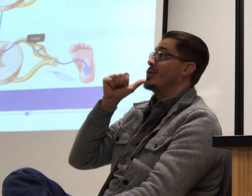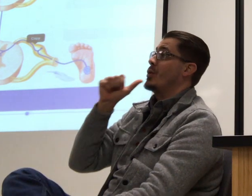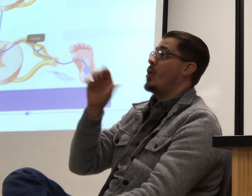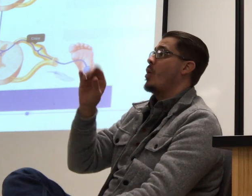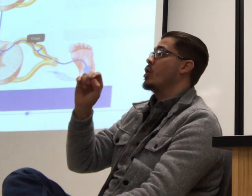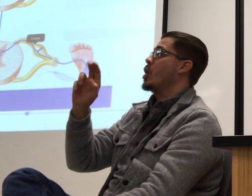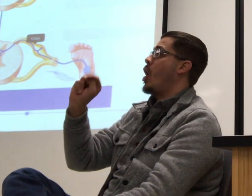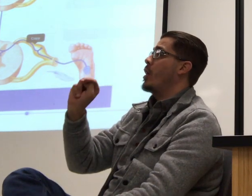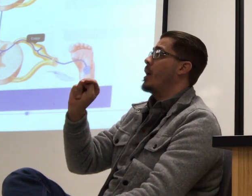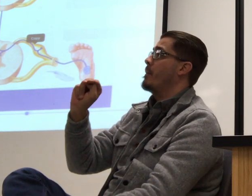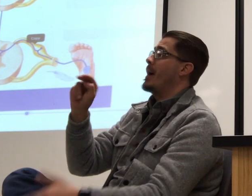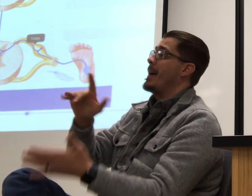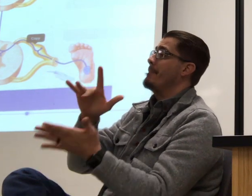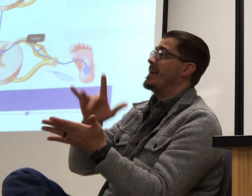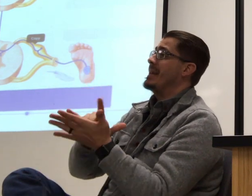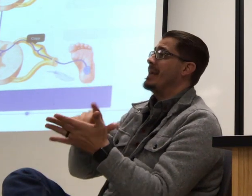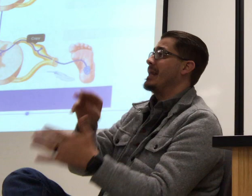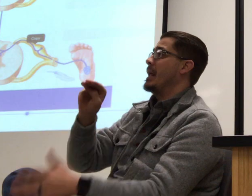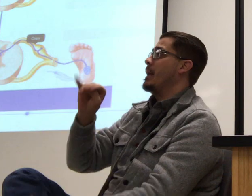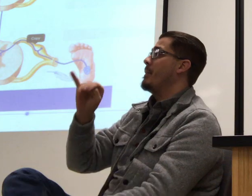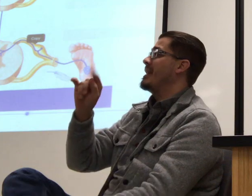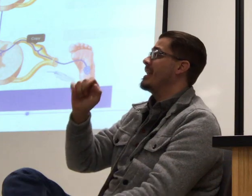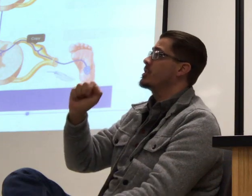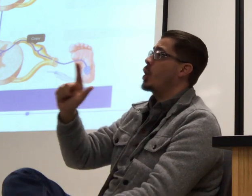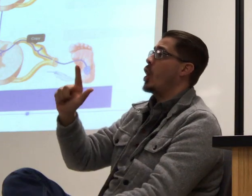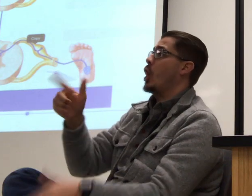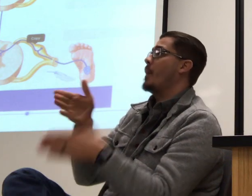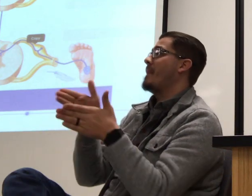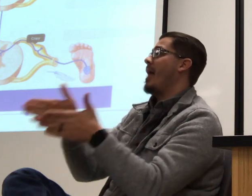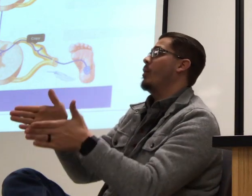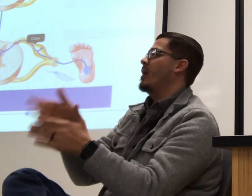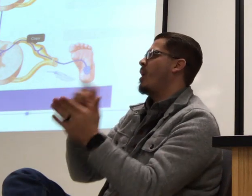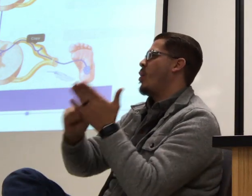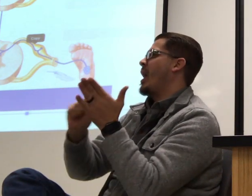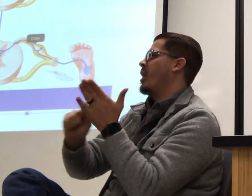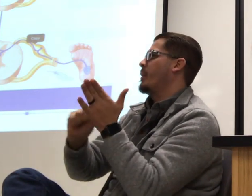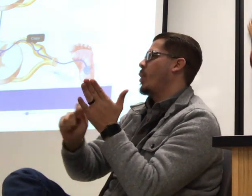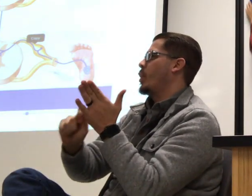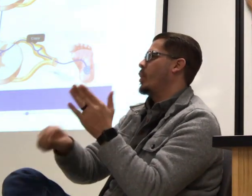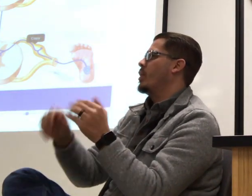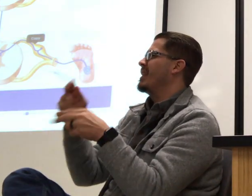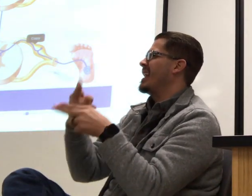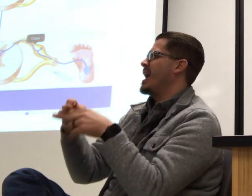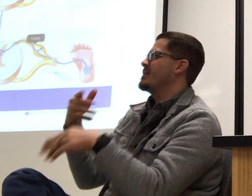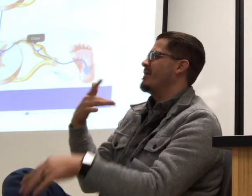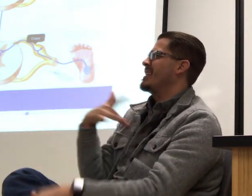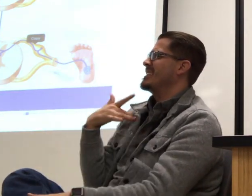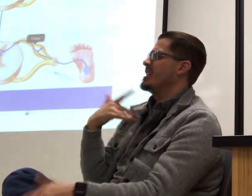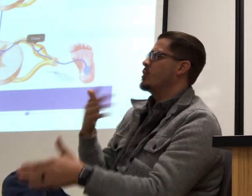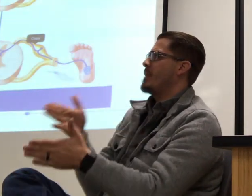medial lemniscal pathway. I'll write that on the board. The names of the sensory pathways.